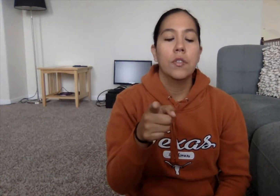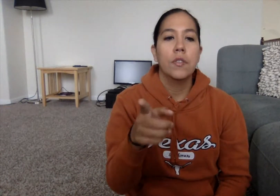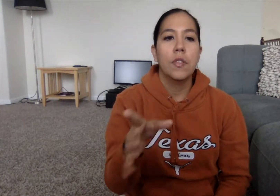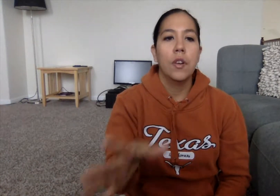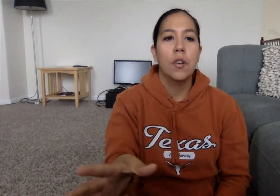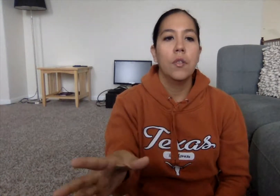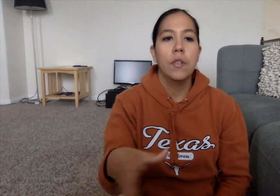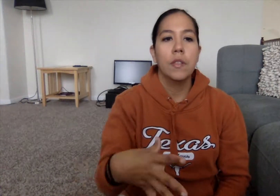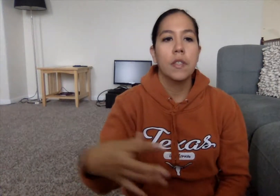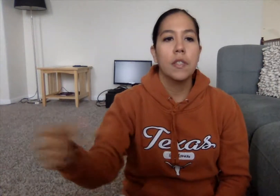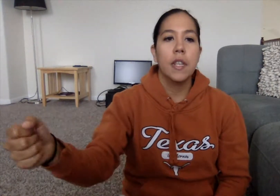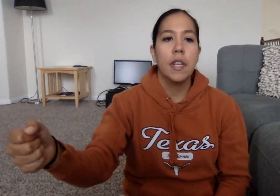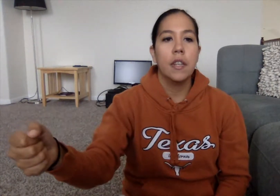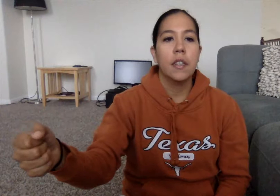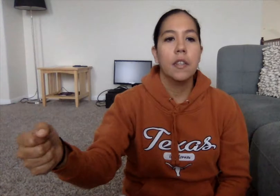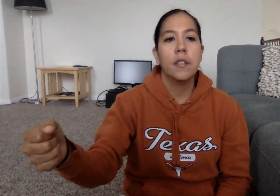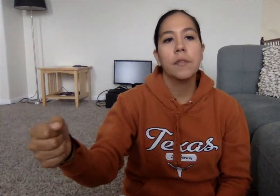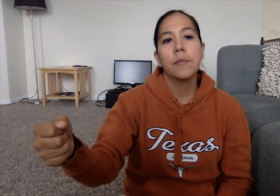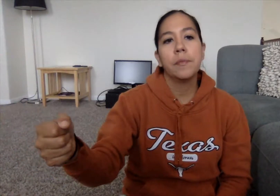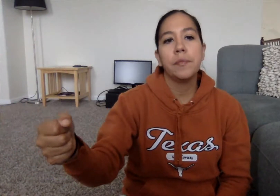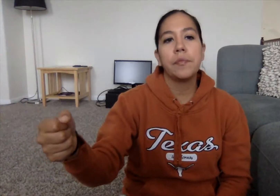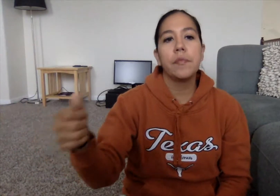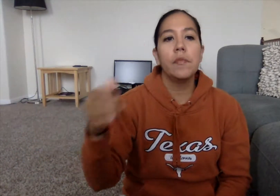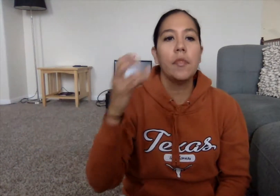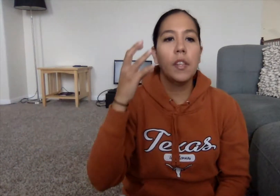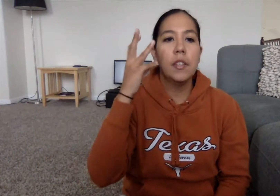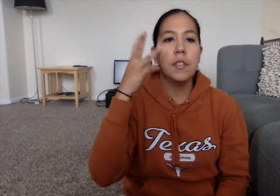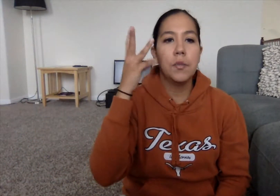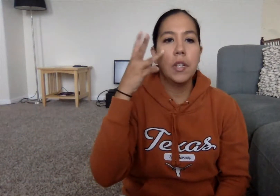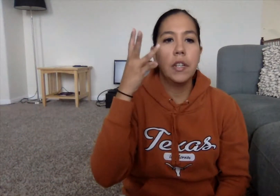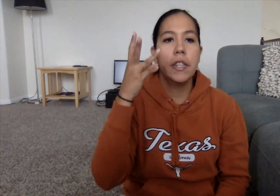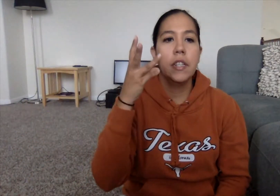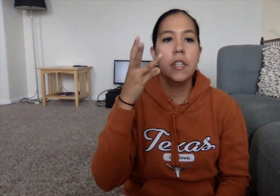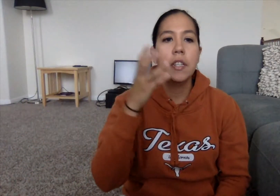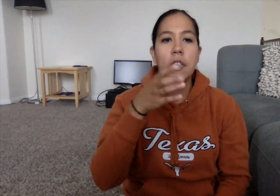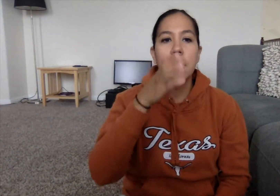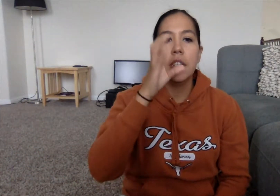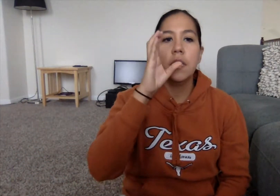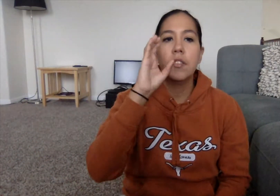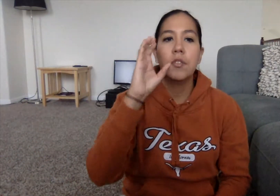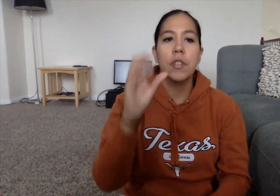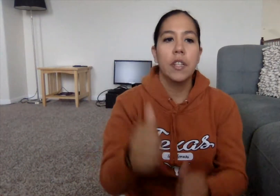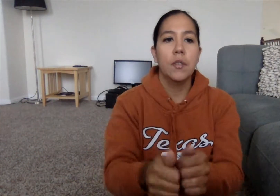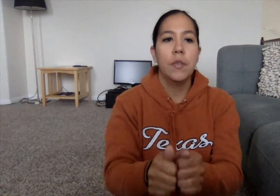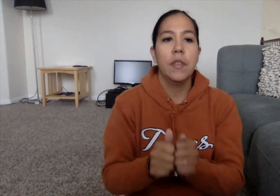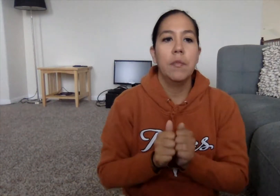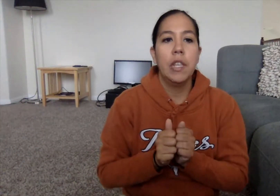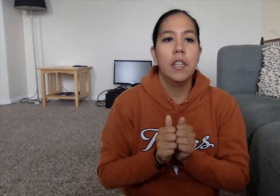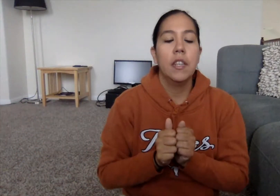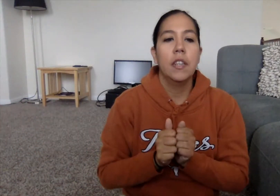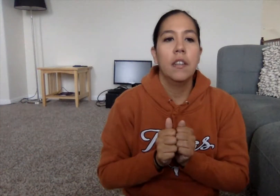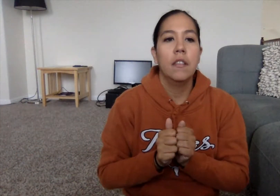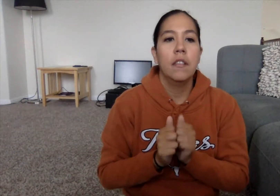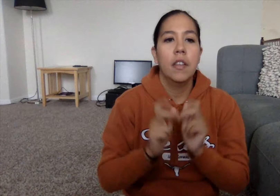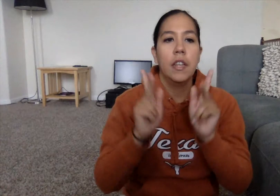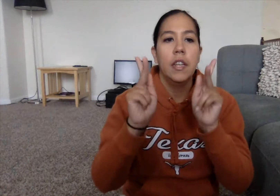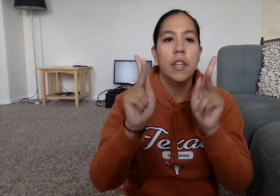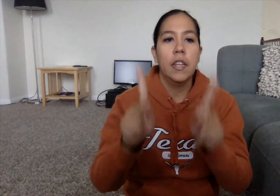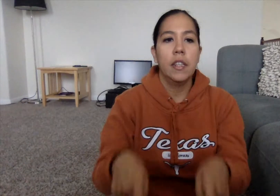So take this wine and drink with me, and